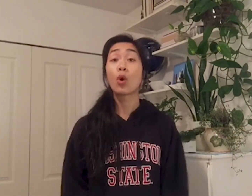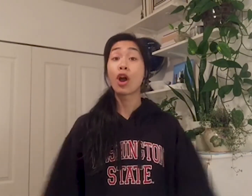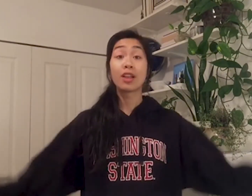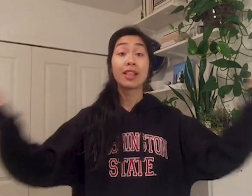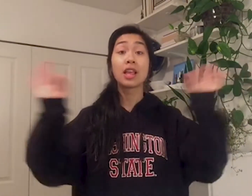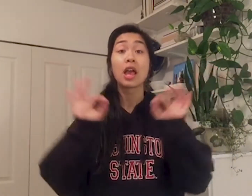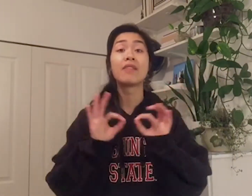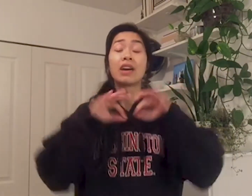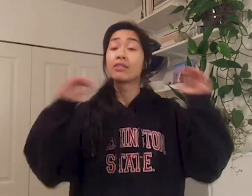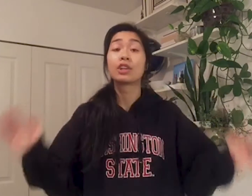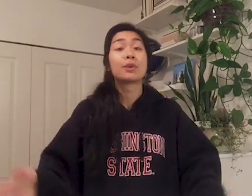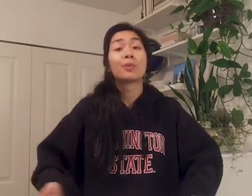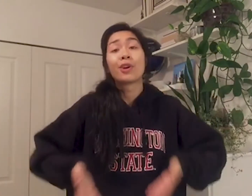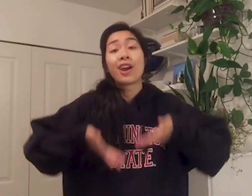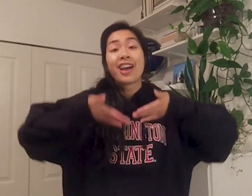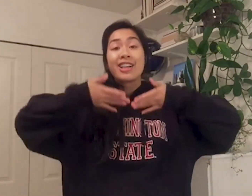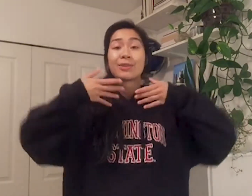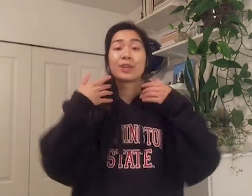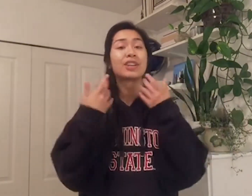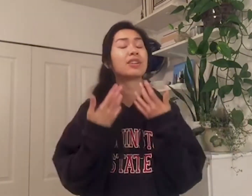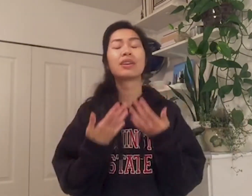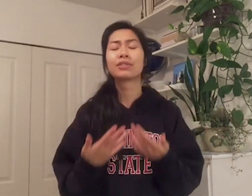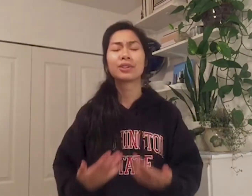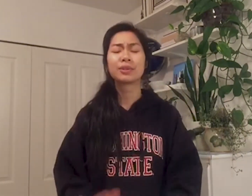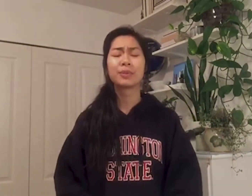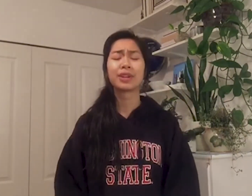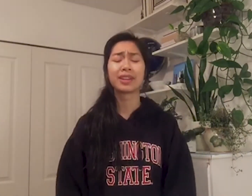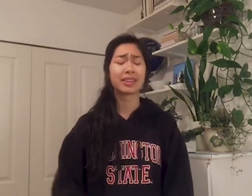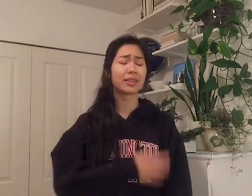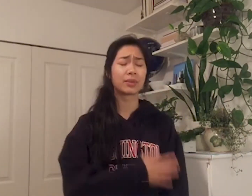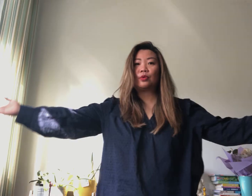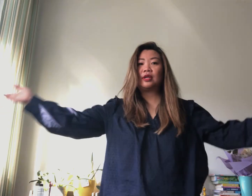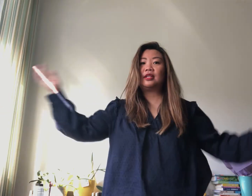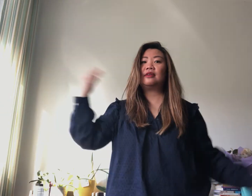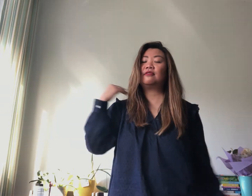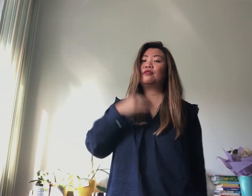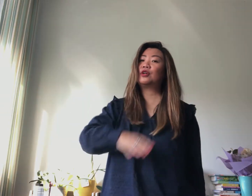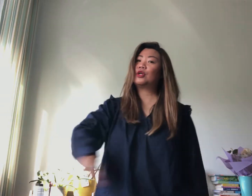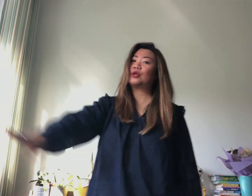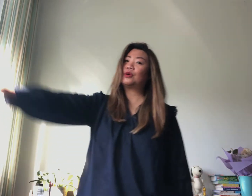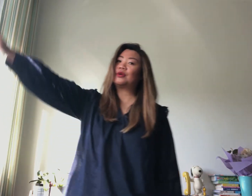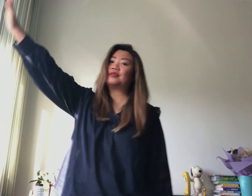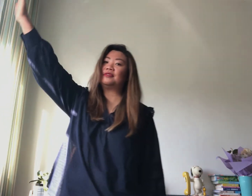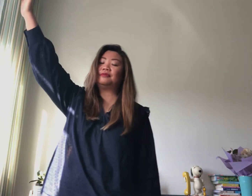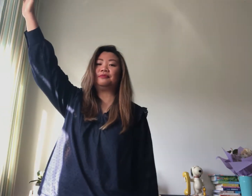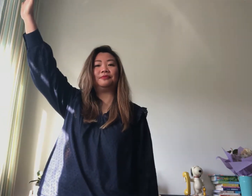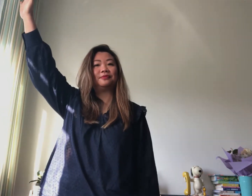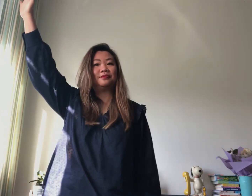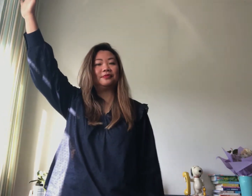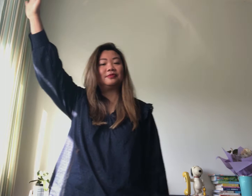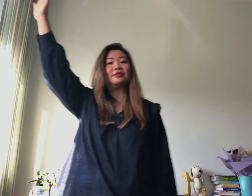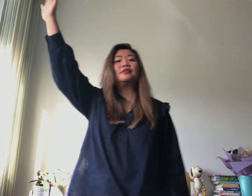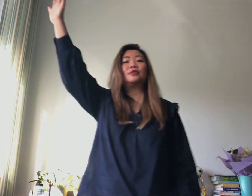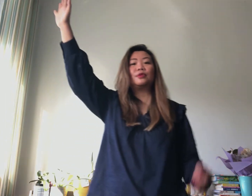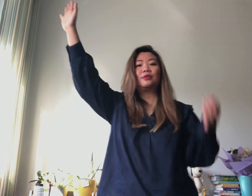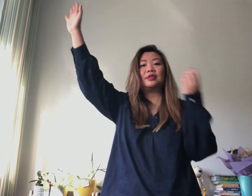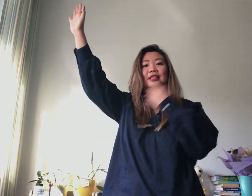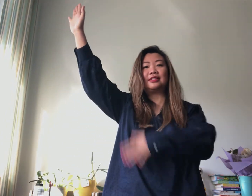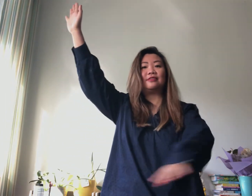Worthy of every breath we could ever breathe We live for you We live